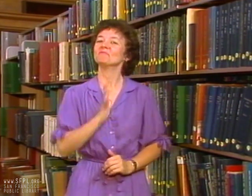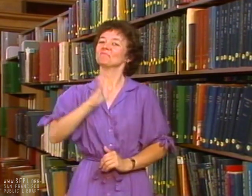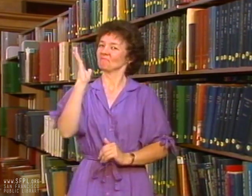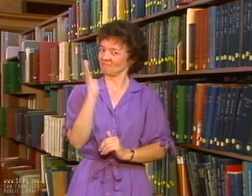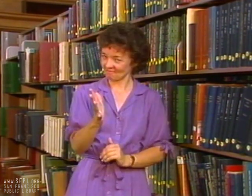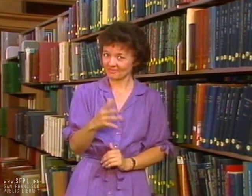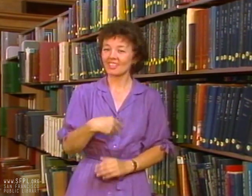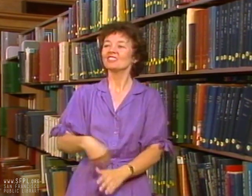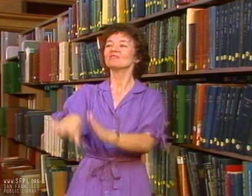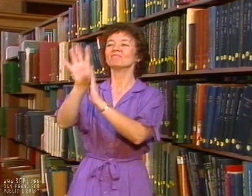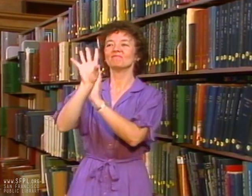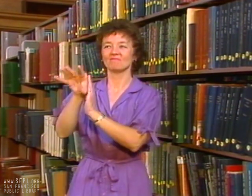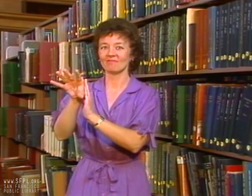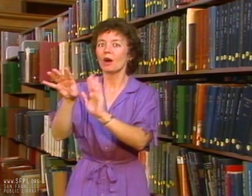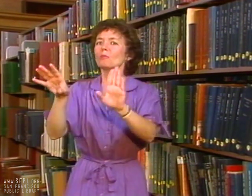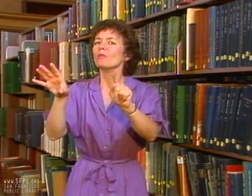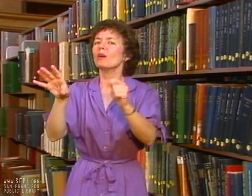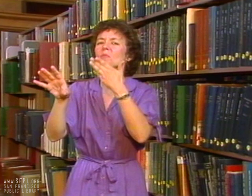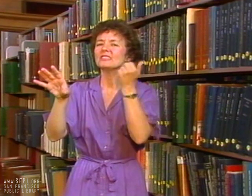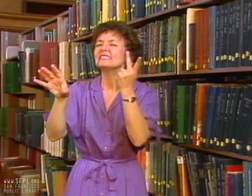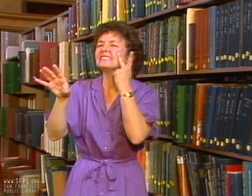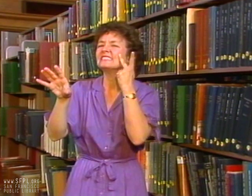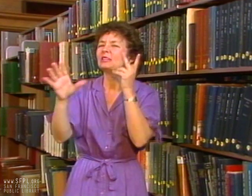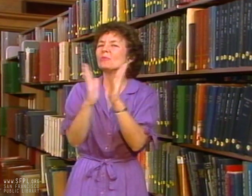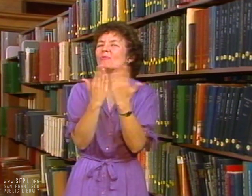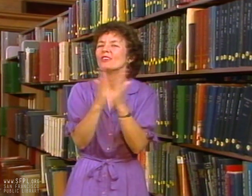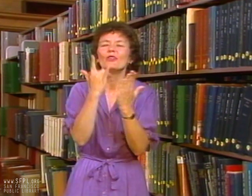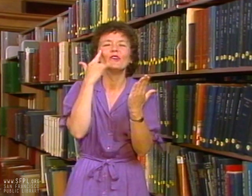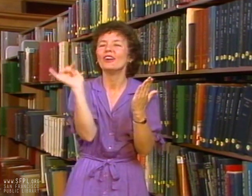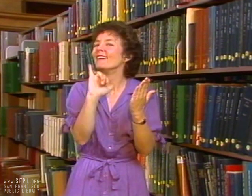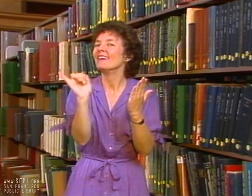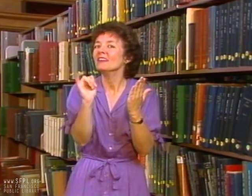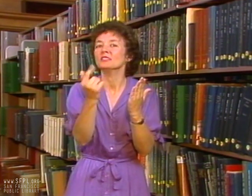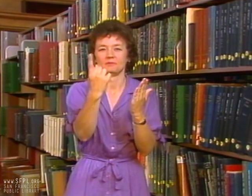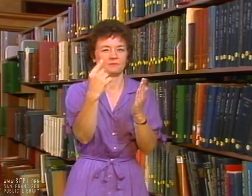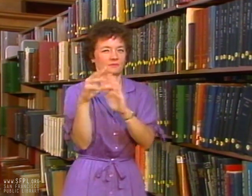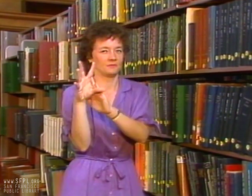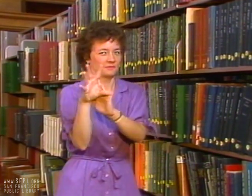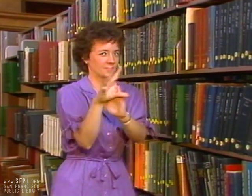He agreed. But before we go to the interview, let's first take a look through his book.